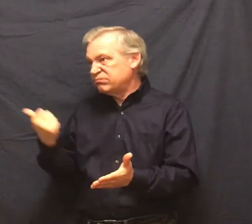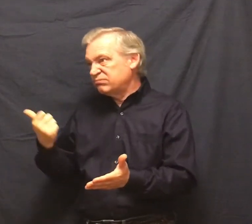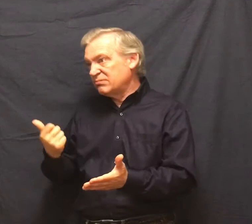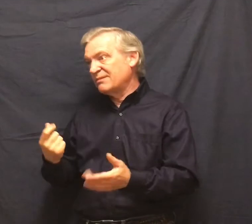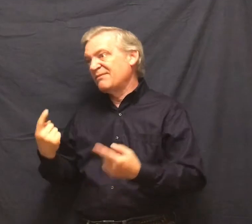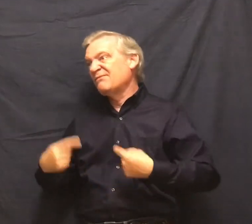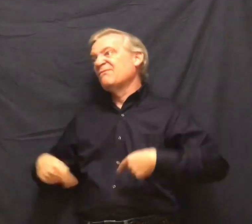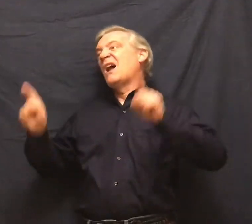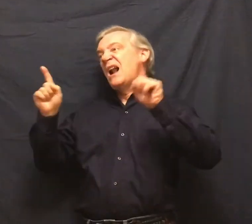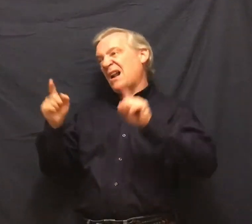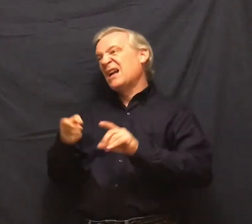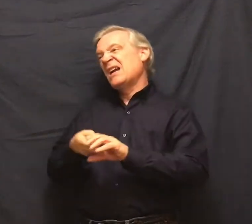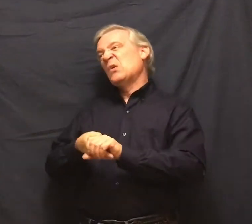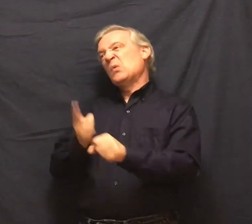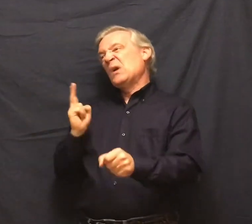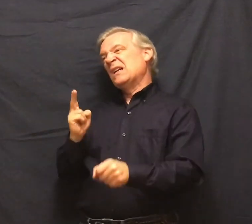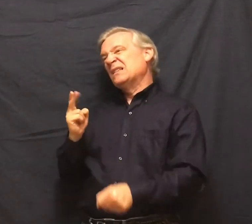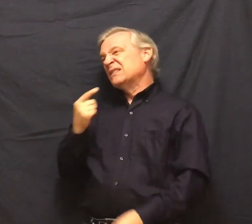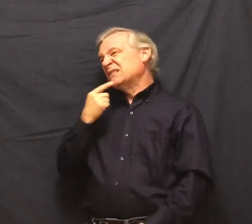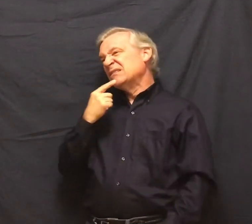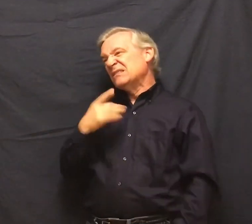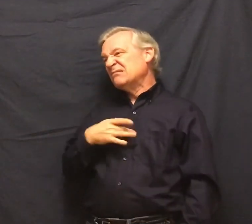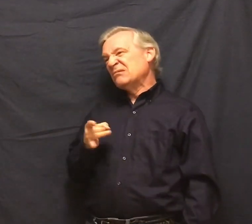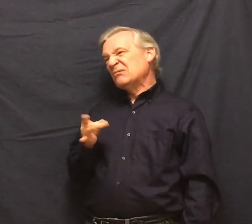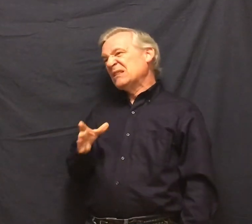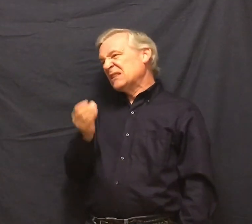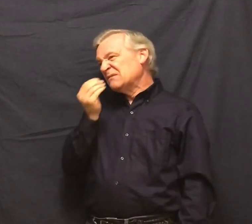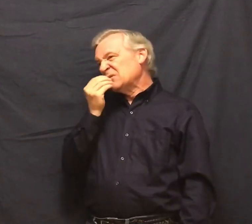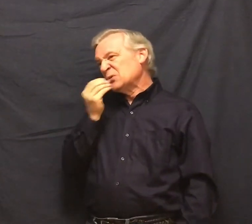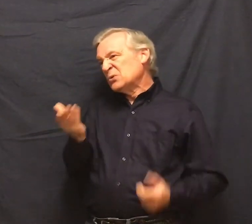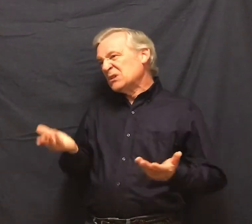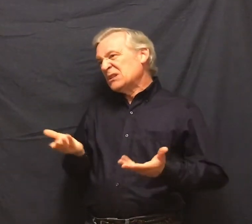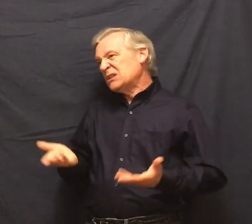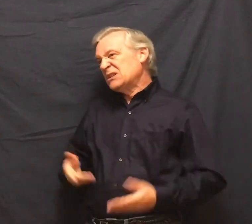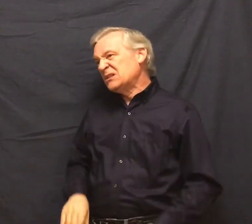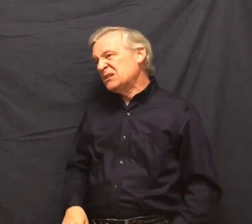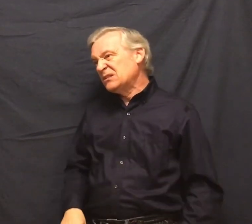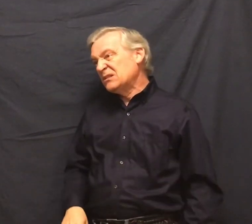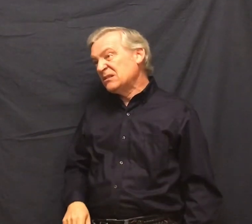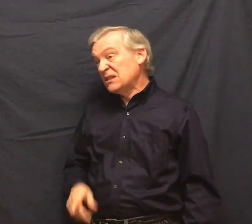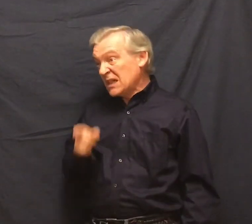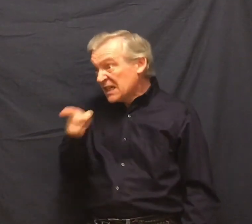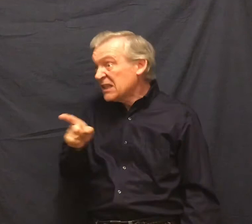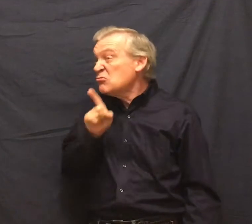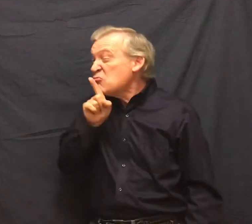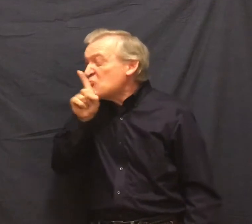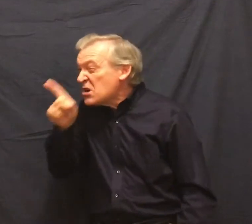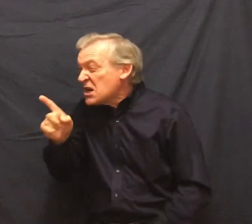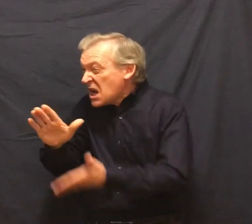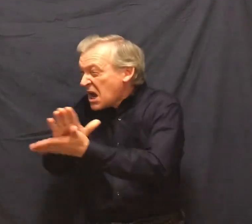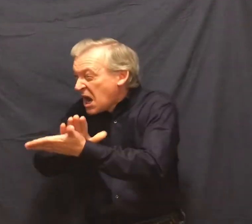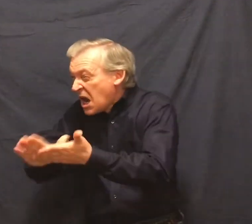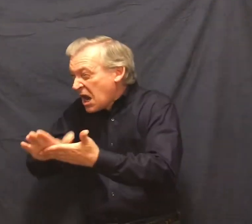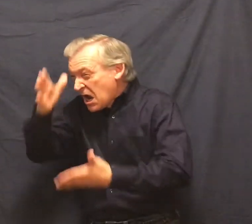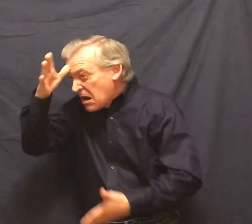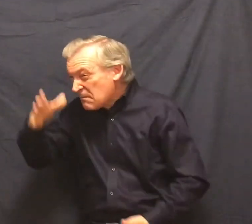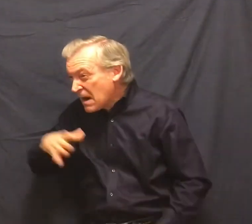That's the kind of guy he was. Clean. Used to dress up Sundays, even when he wasn't going no place. Put on a necktie